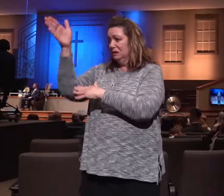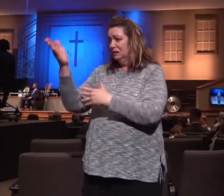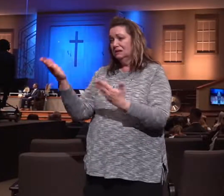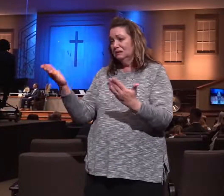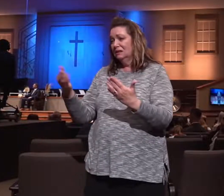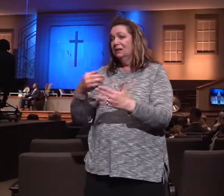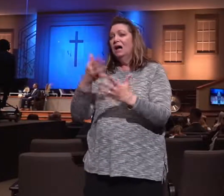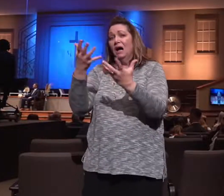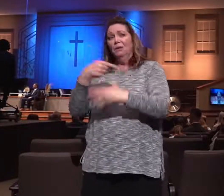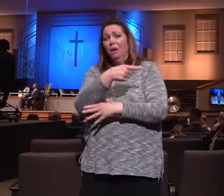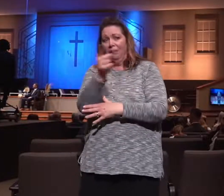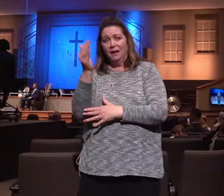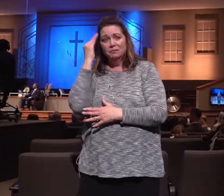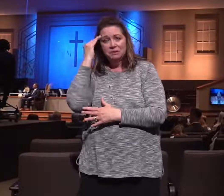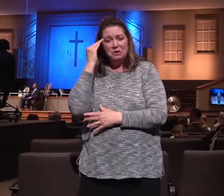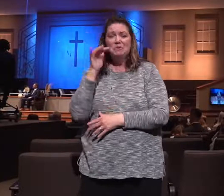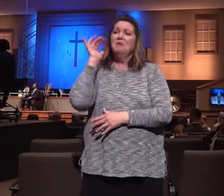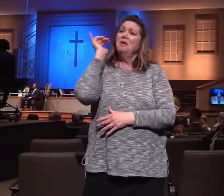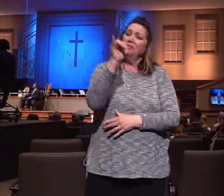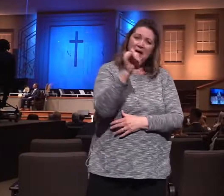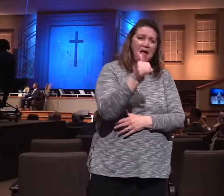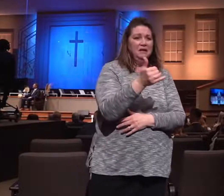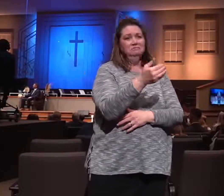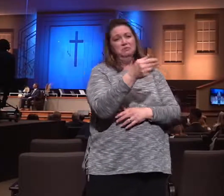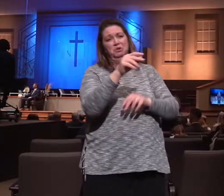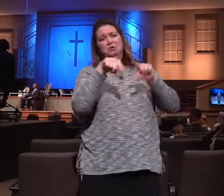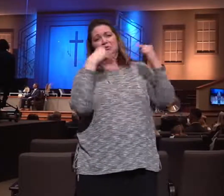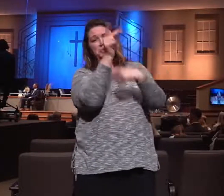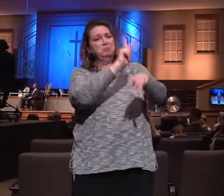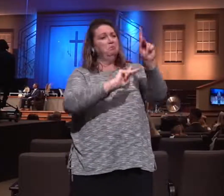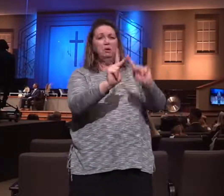that motley lot needs to hear this.